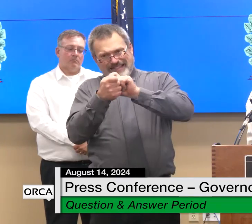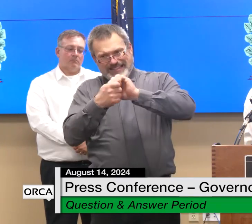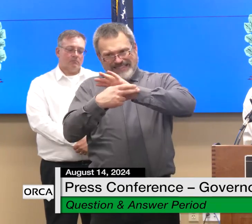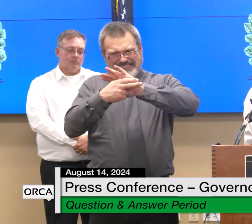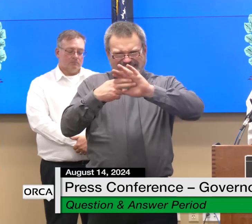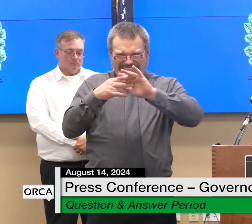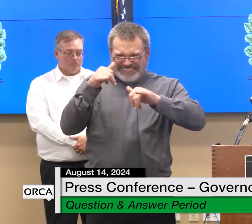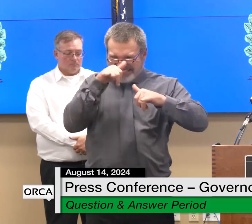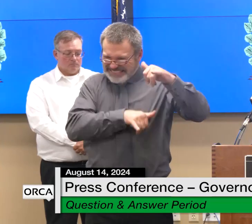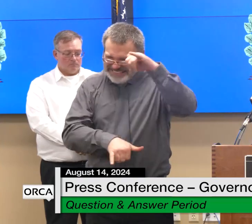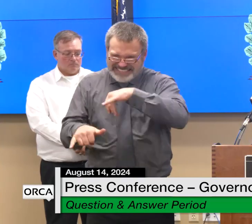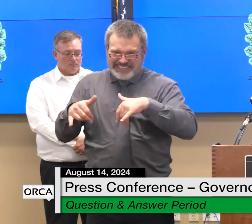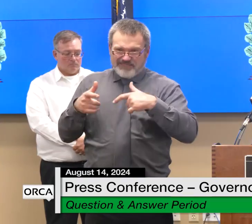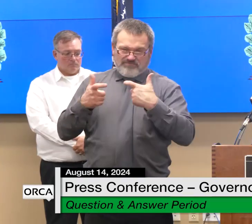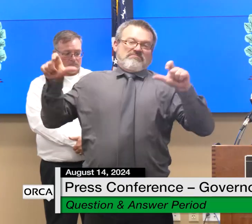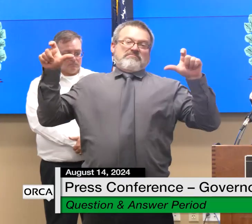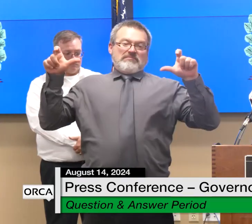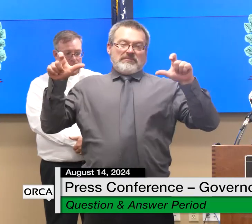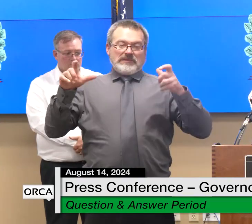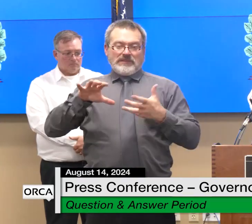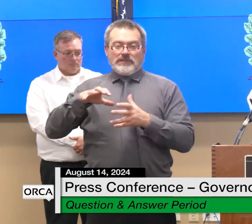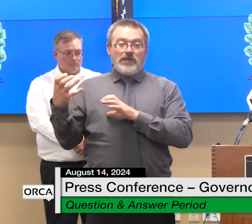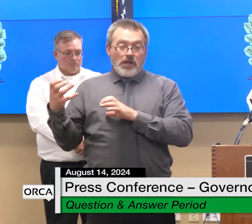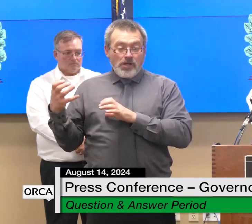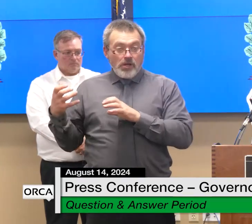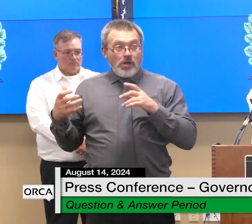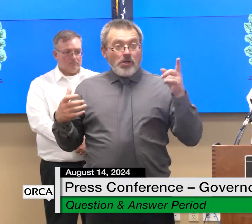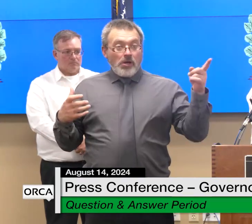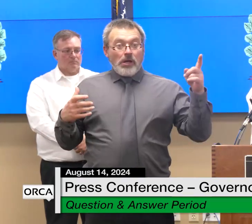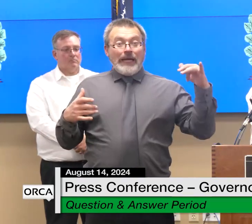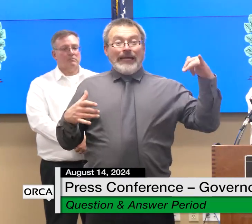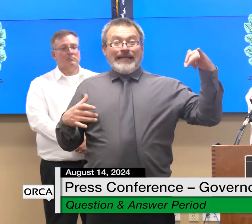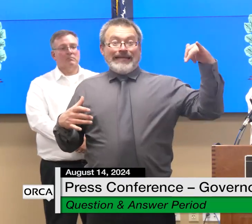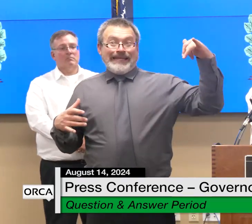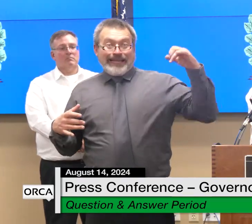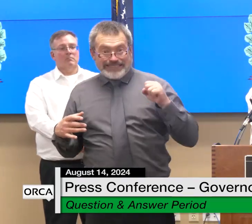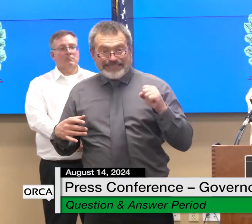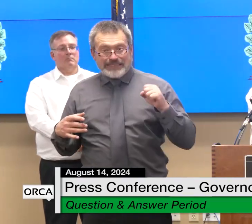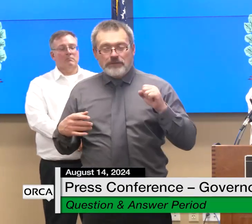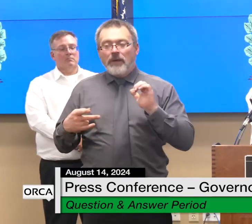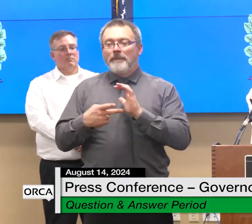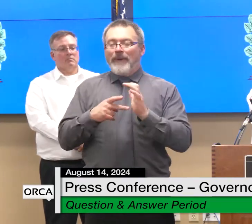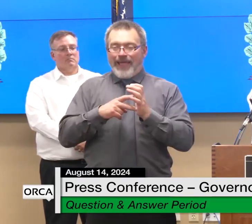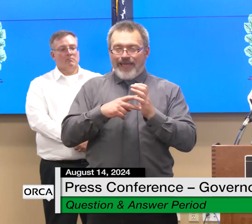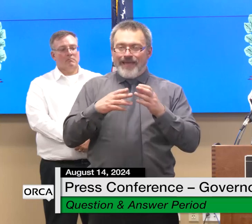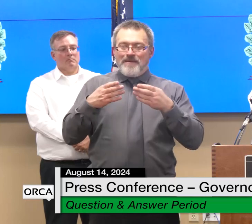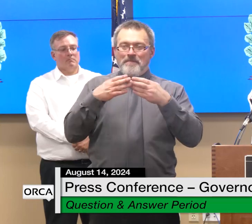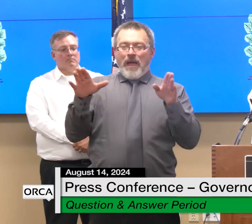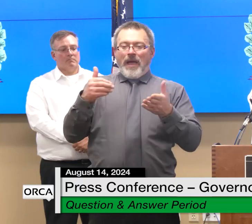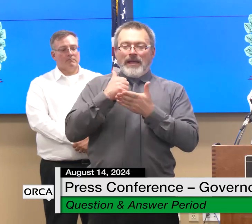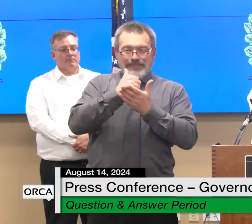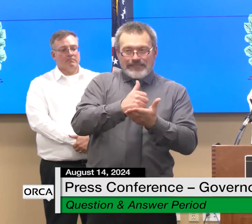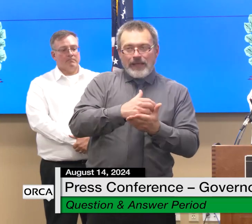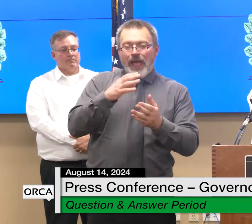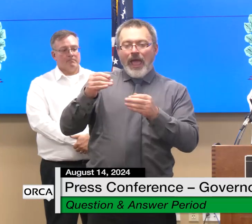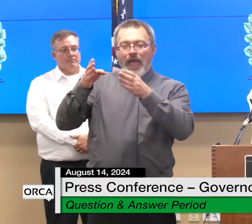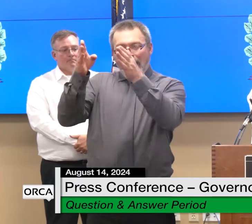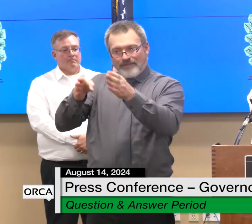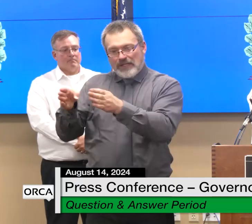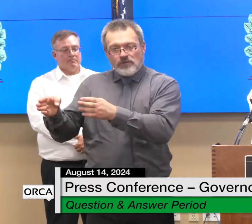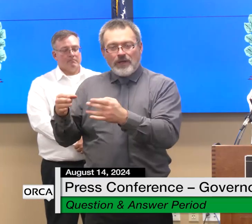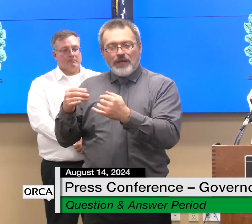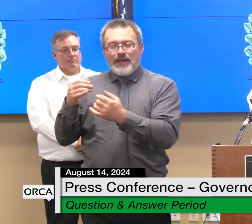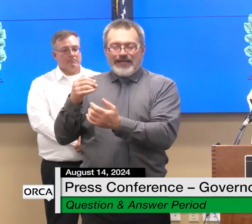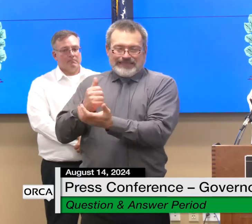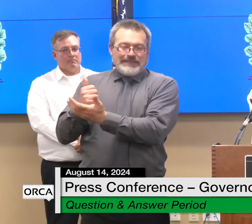it is approved, is when things like funding for public assistance and individual assistance become available. So